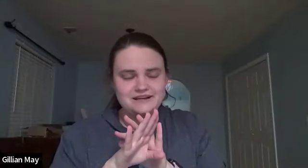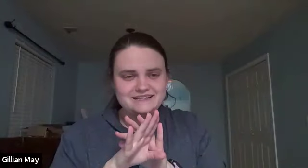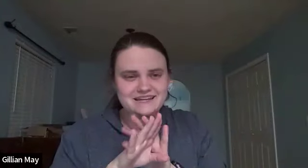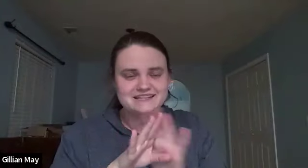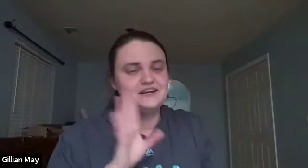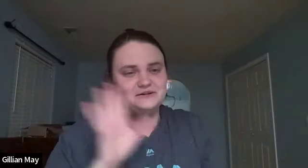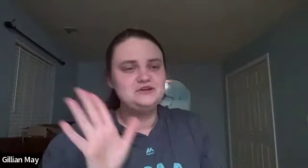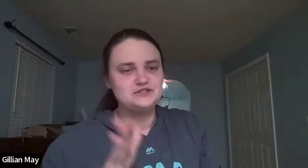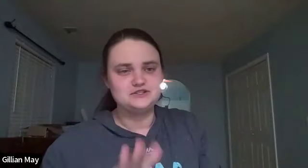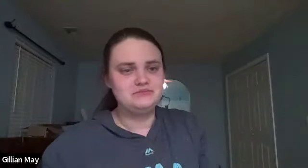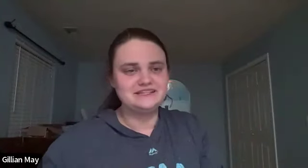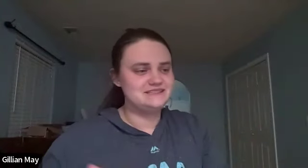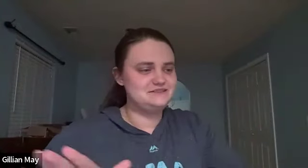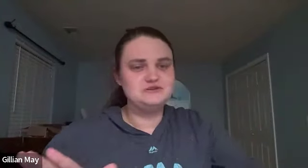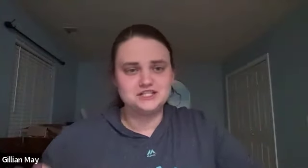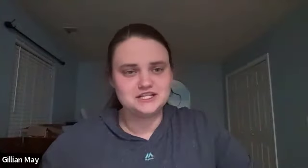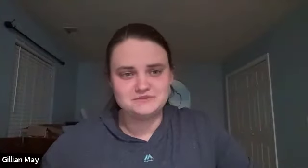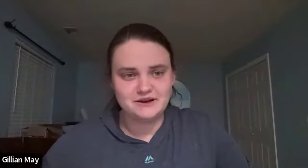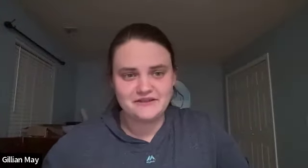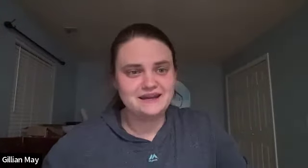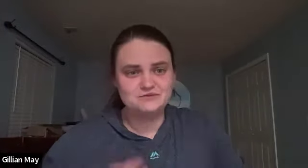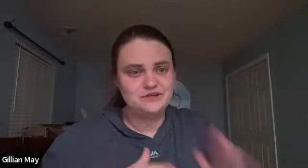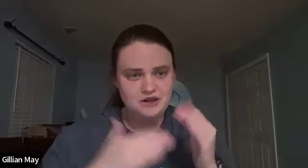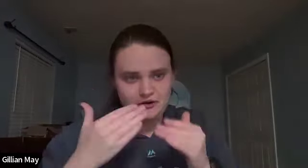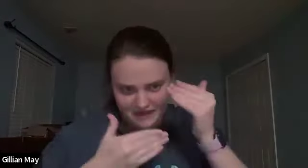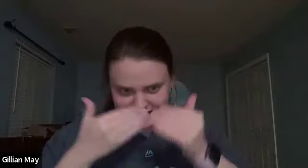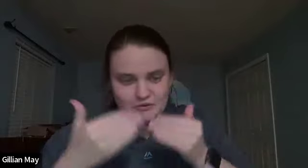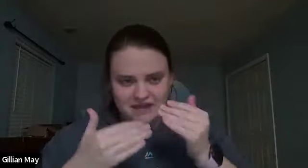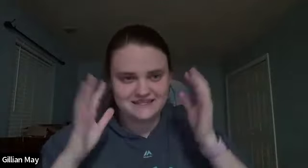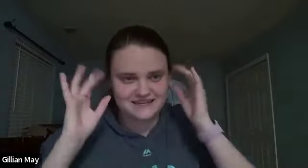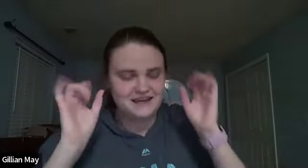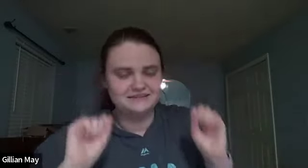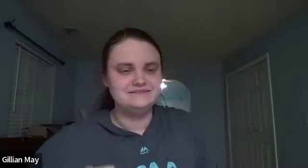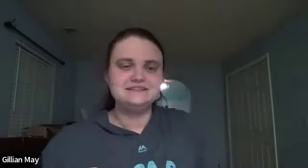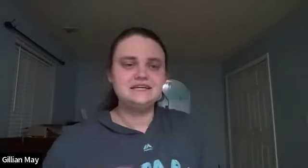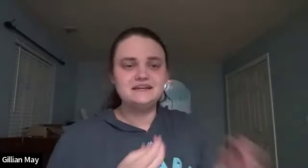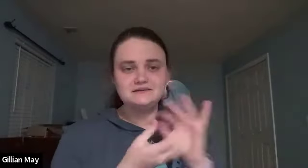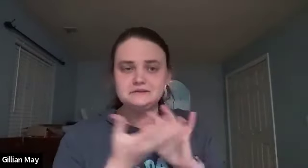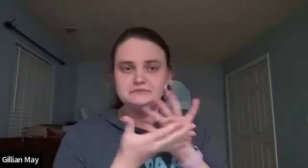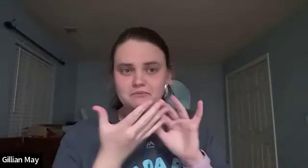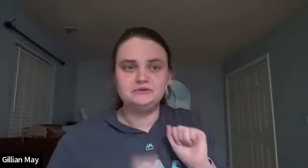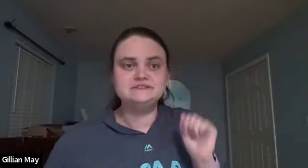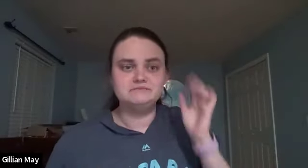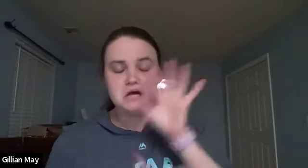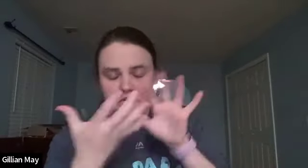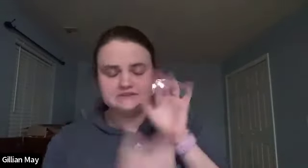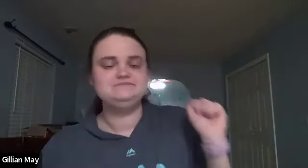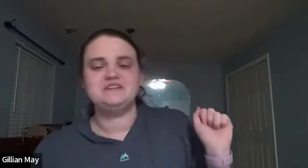is the next letter? So please do not judge me on that. It's when you go that slow pace that kind of can get a little muddled.